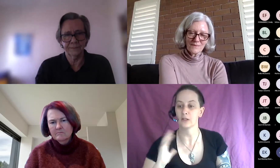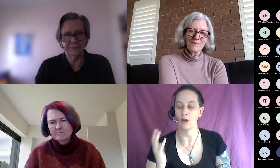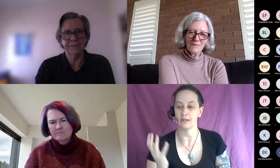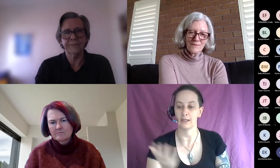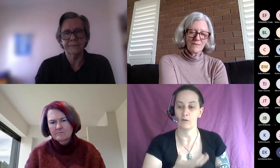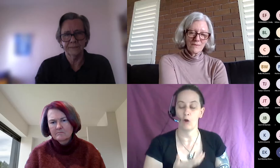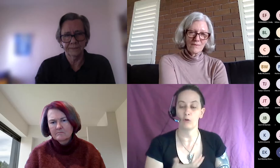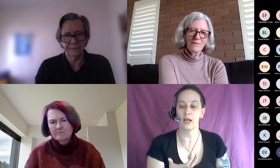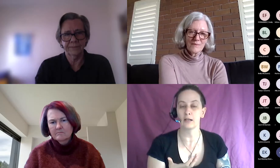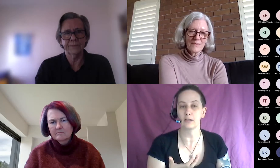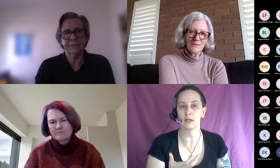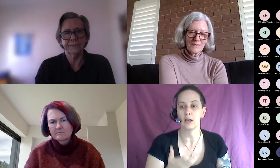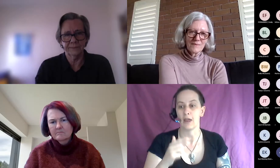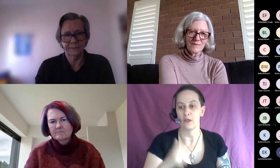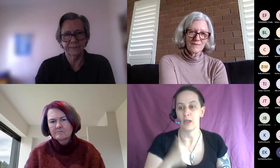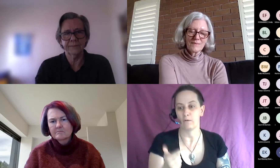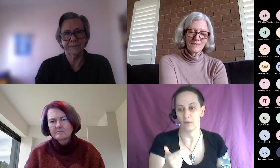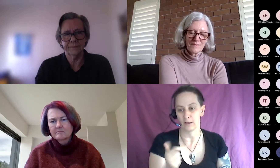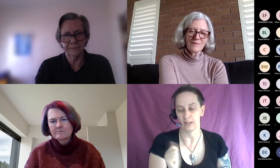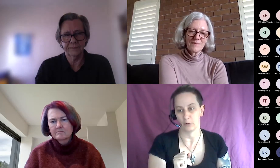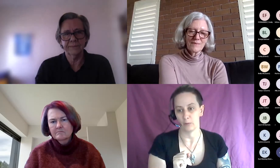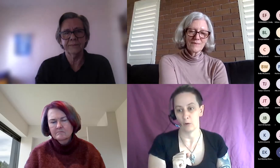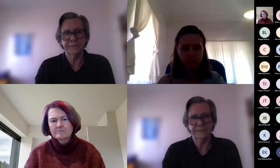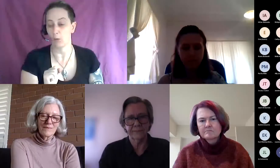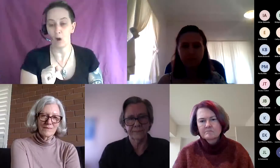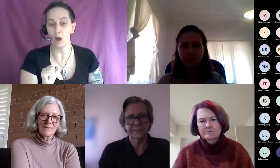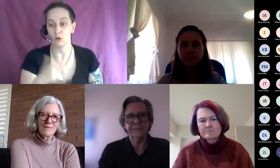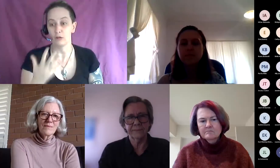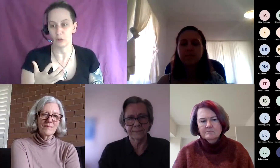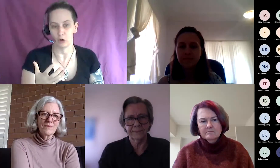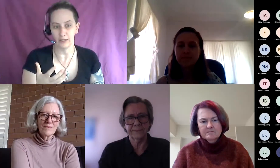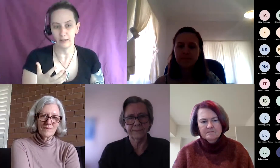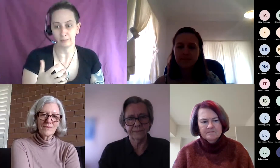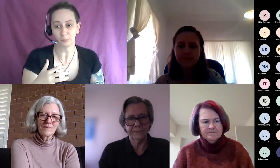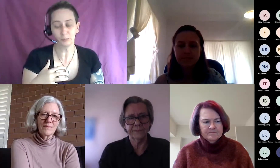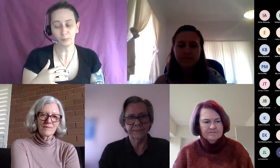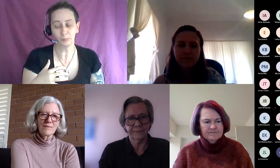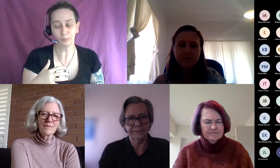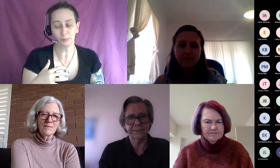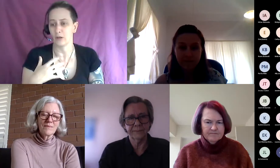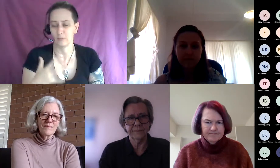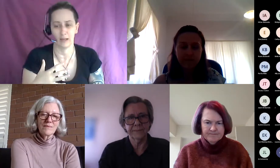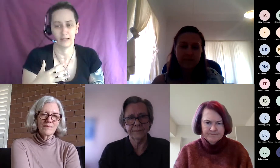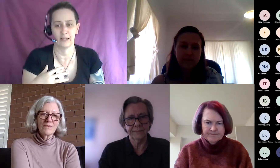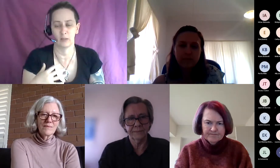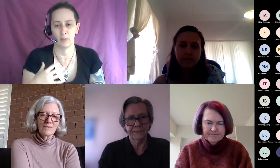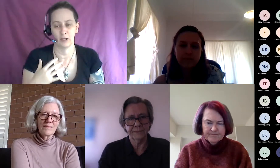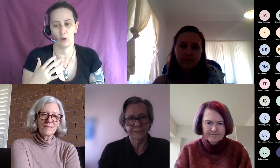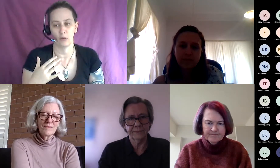other signs to give context and then would finger spell the word. So we might use dirty, we might use messy, depending